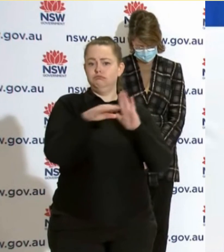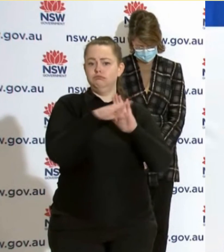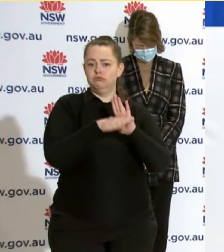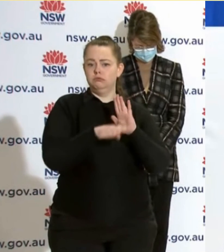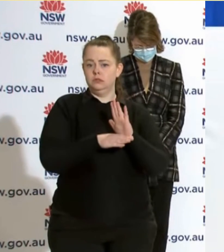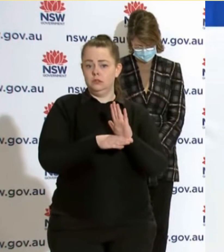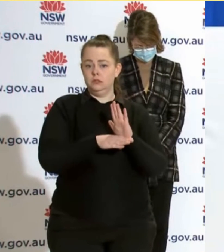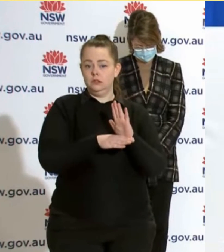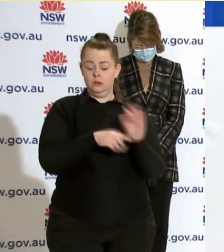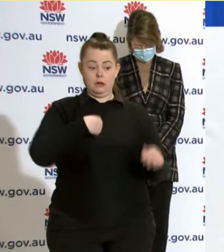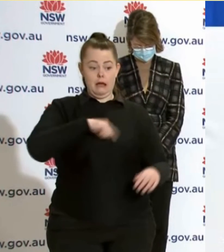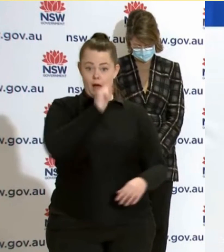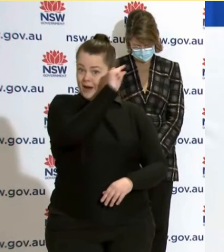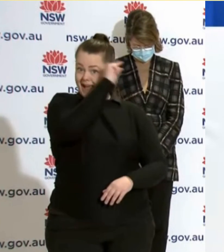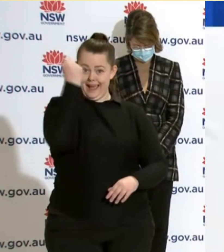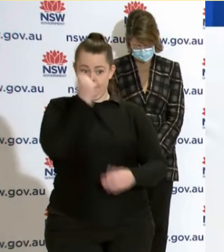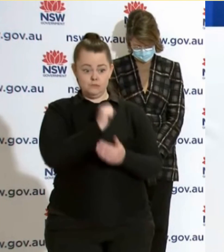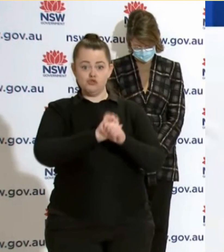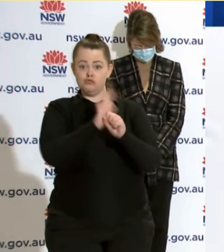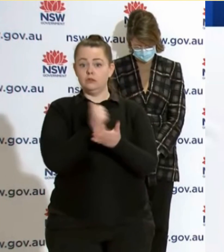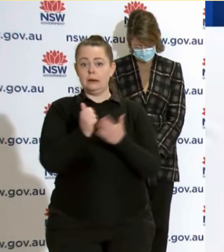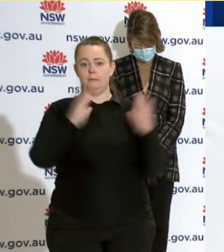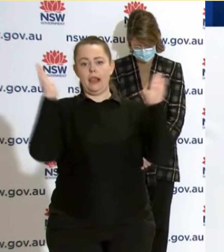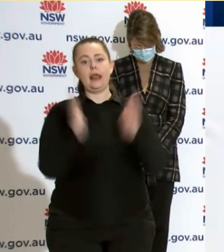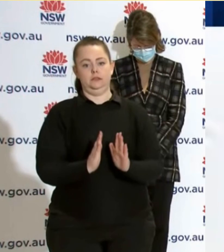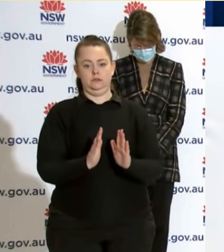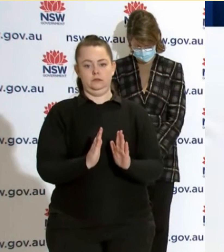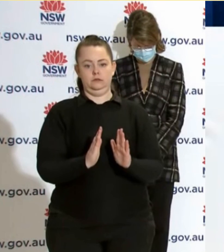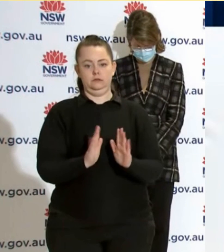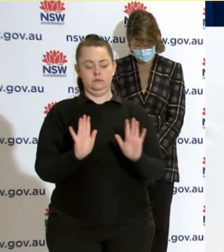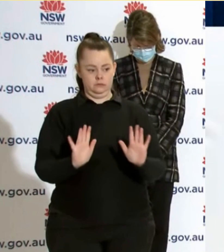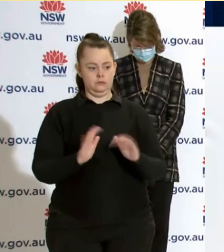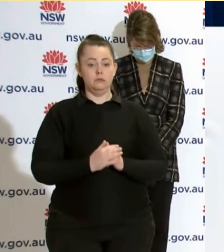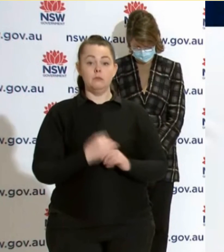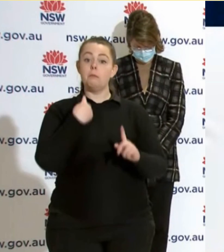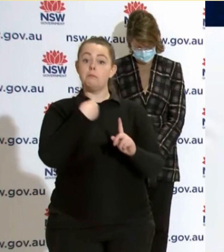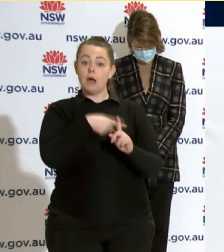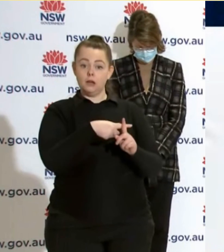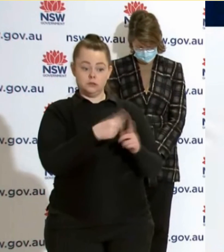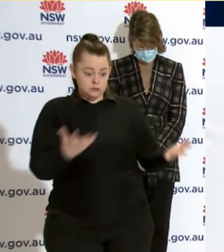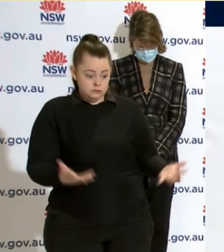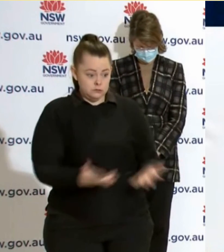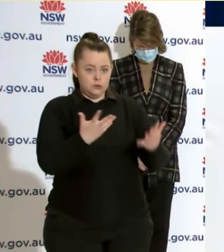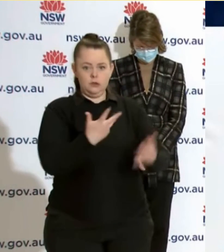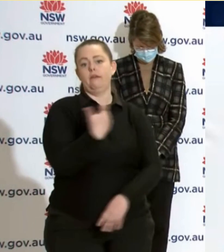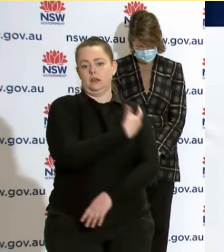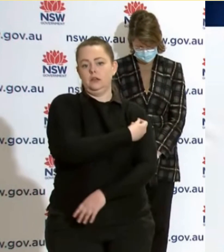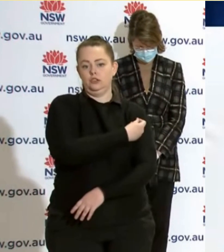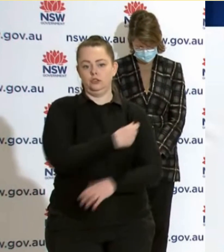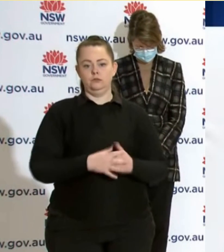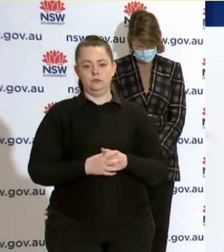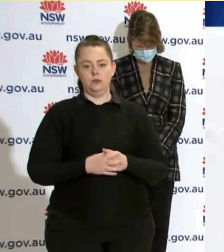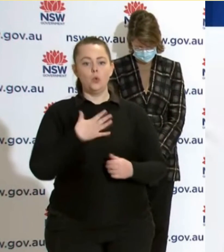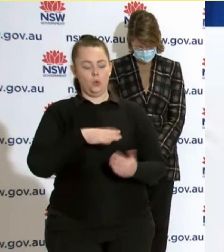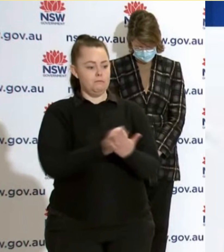down. And we are also trying to increase the opportunities for access to vaccination and